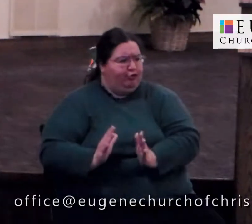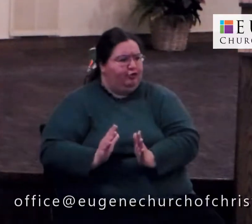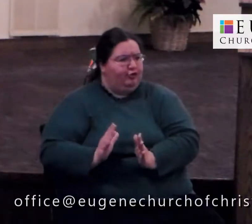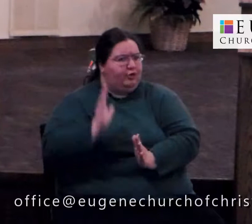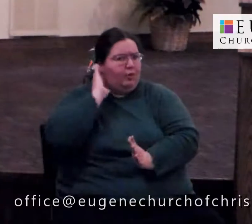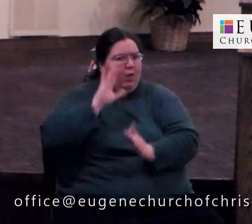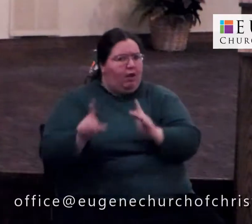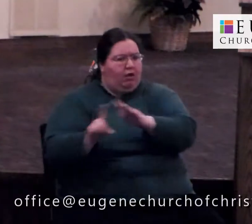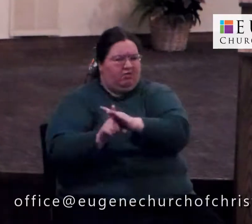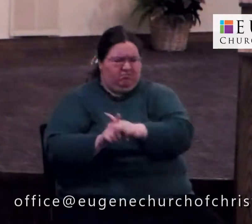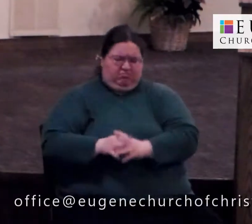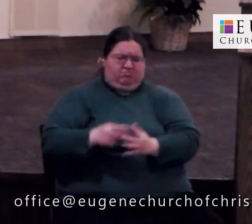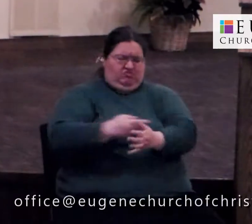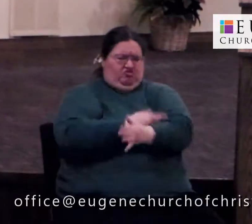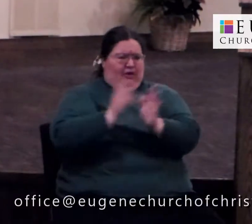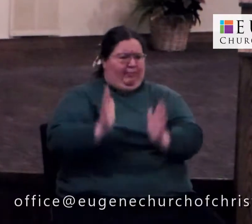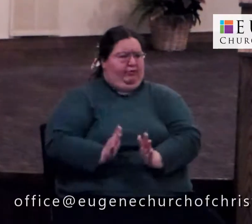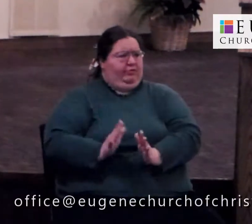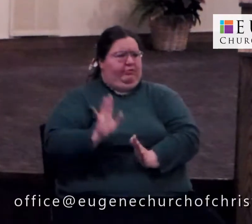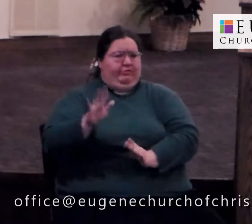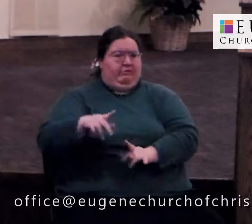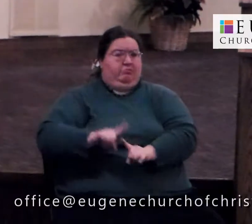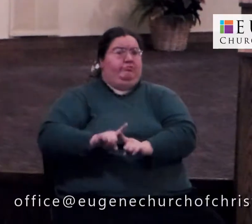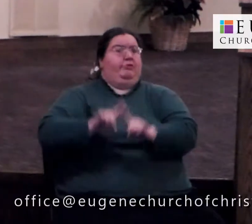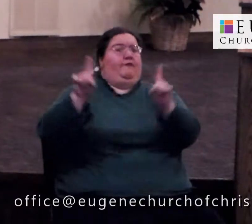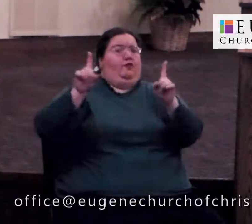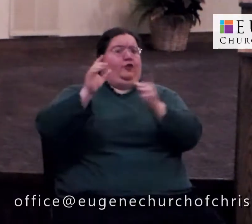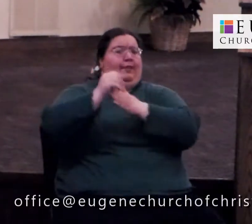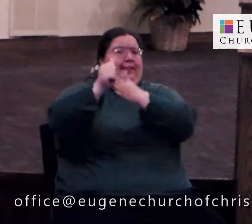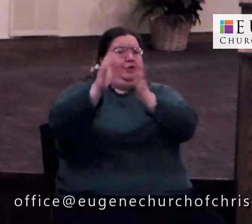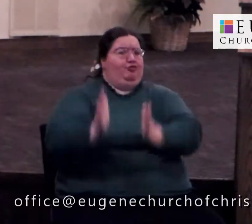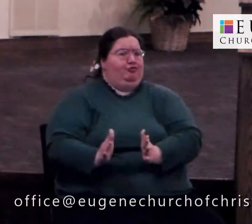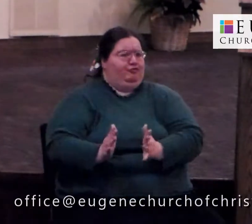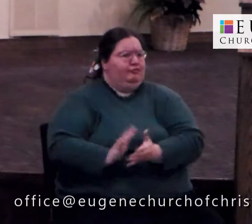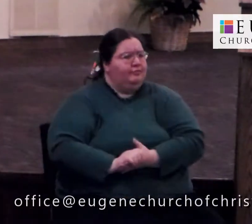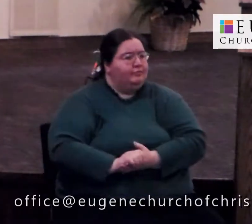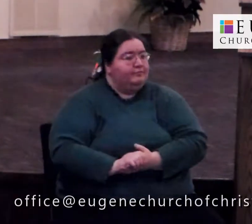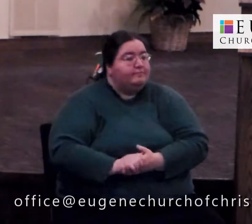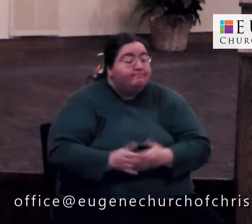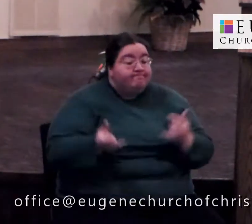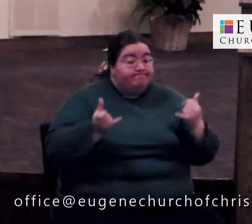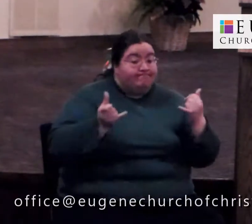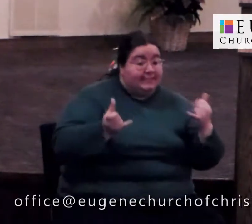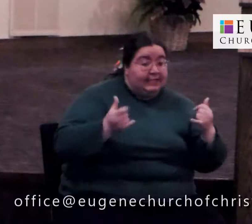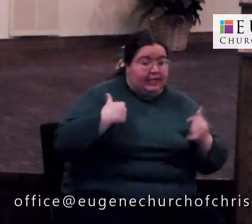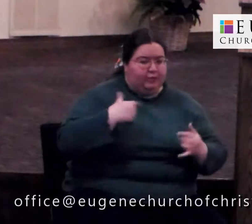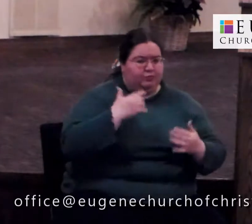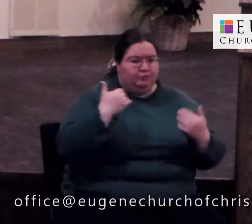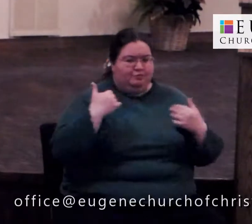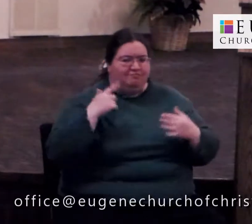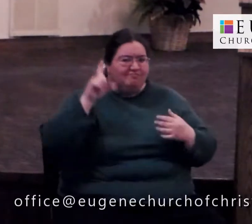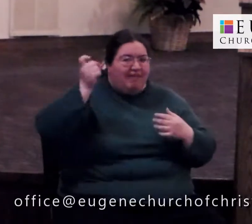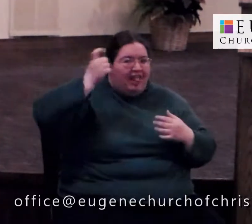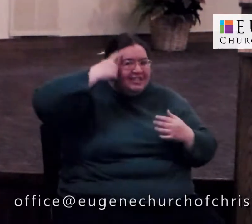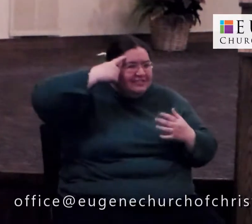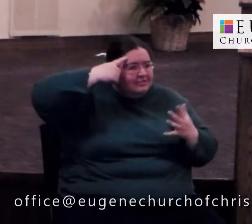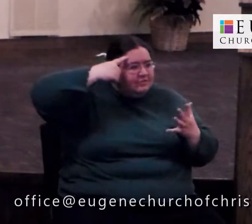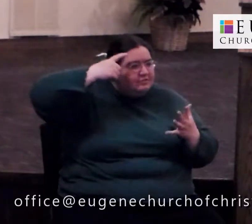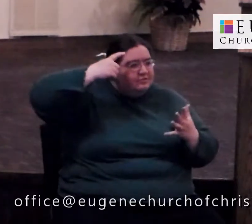If we, in our climate today, with politics and leadership and things like that, had someone who is a shepherd